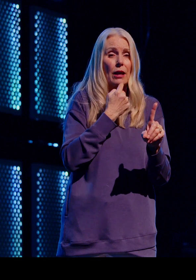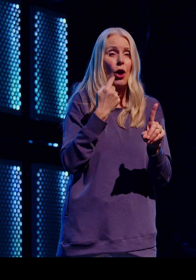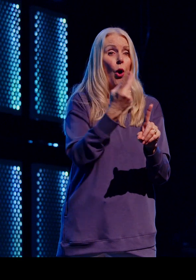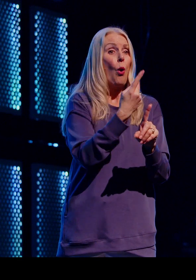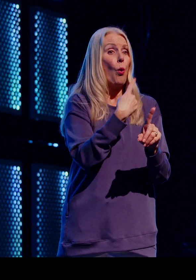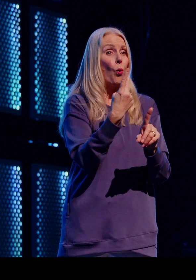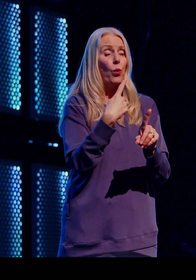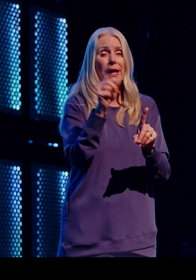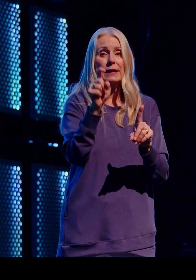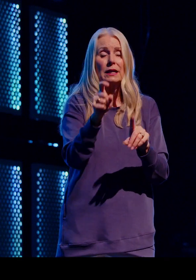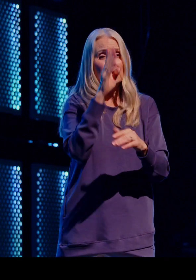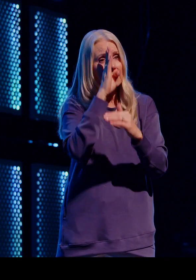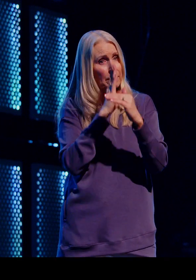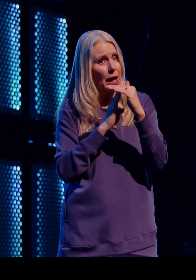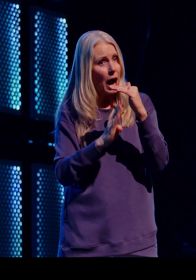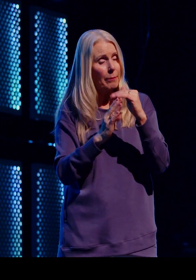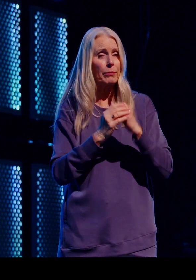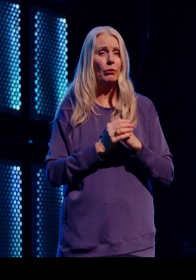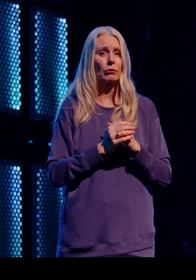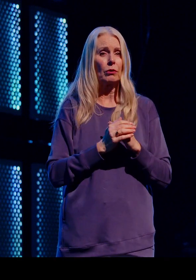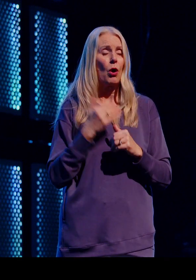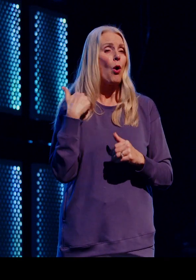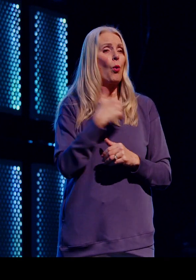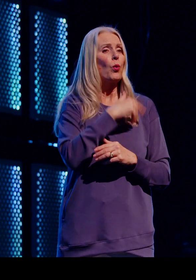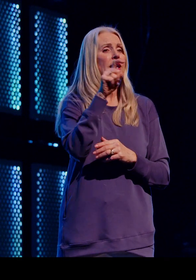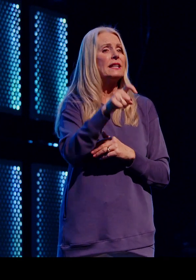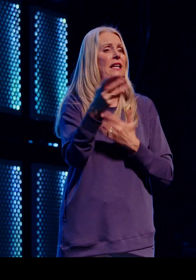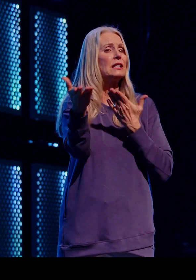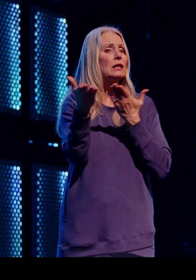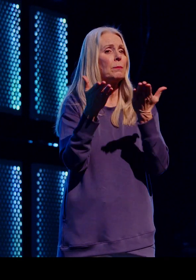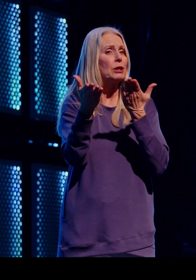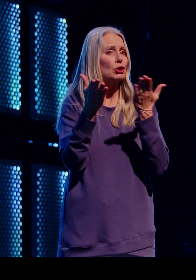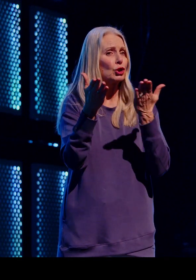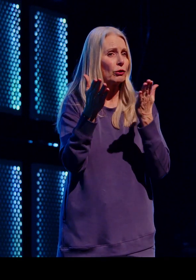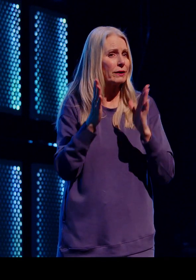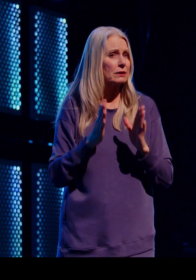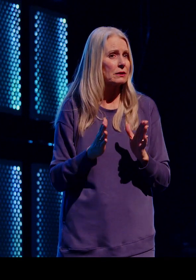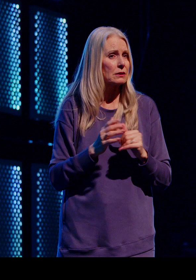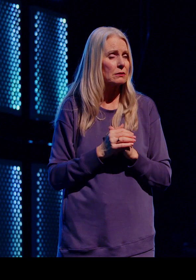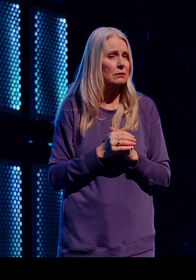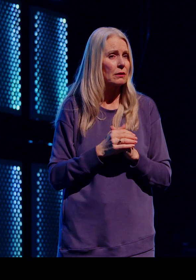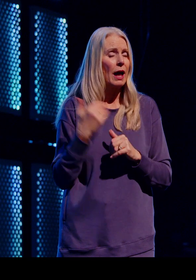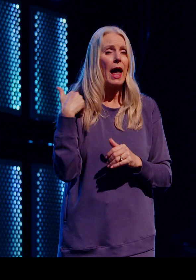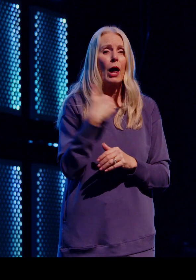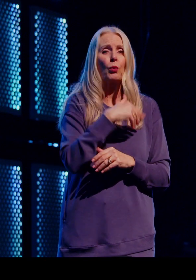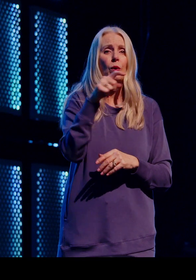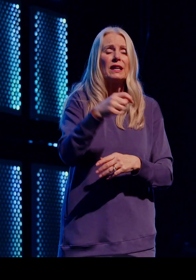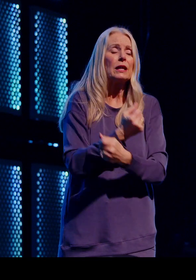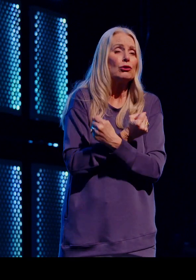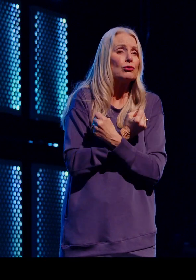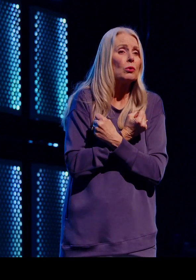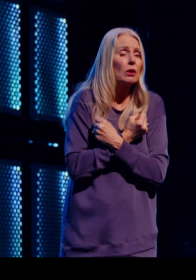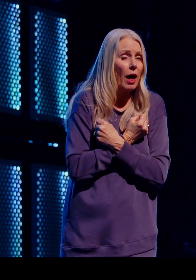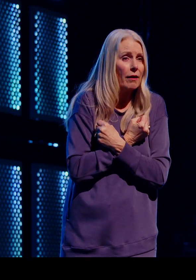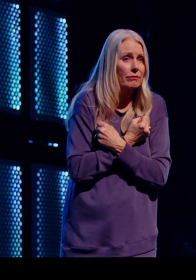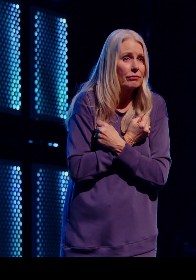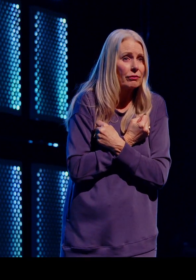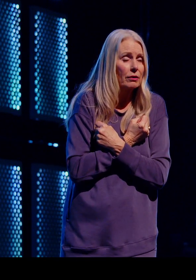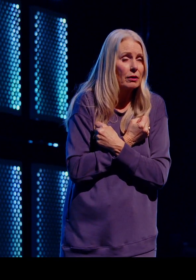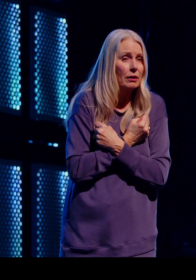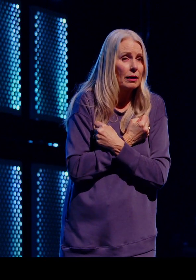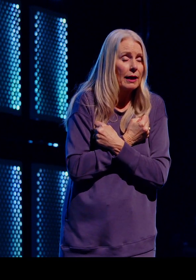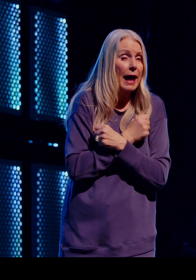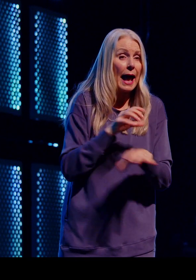humble, we need to be servants, and we need to love and take sacrifice to do those